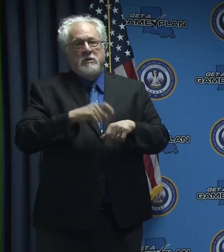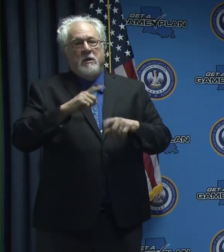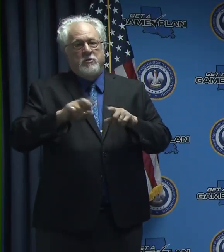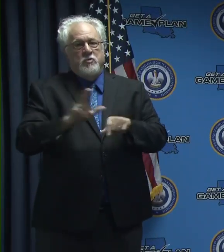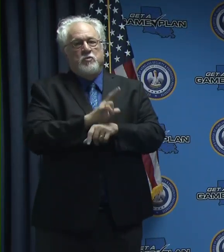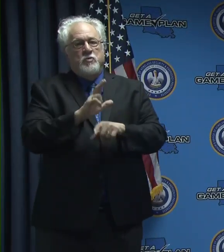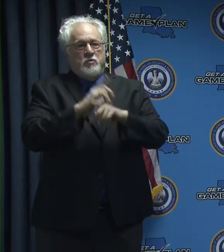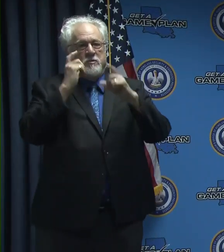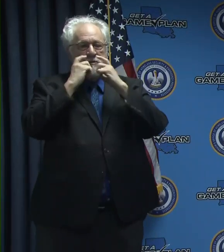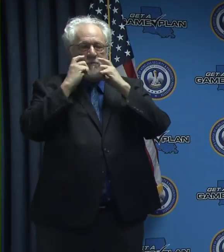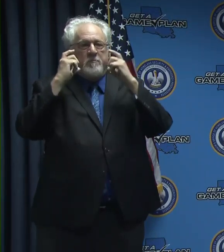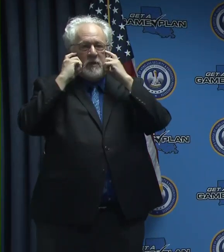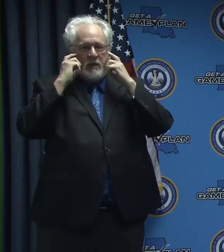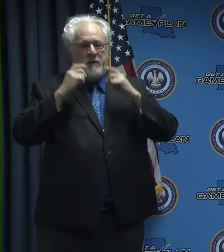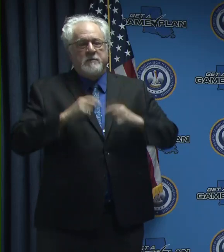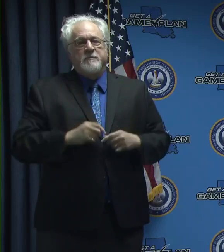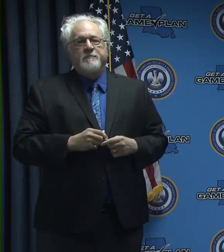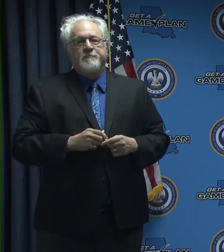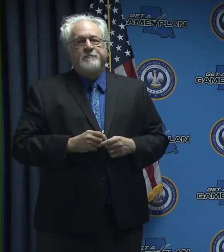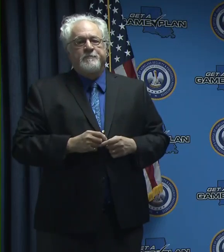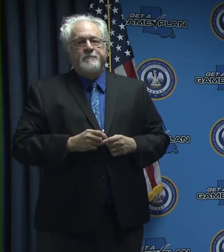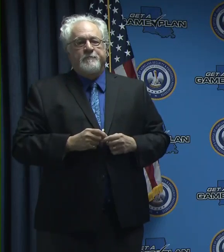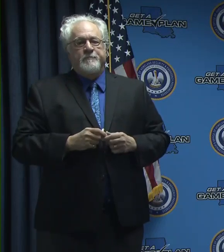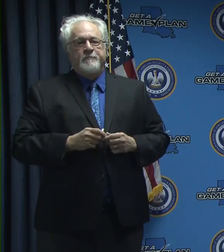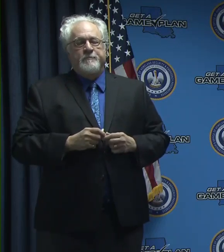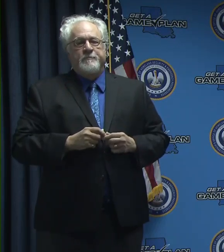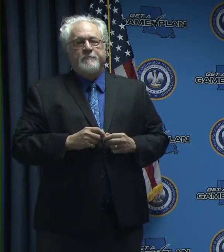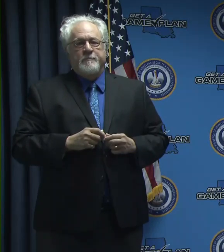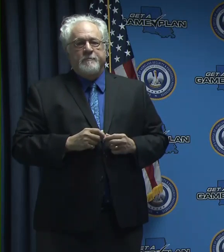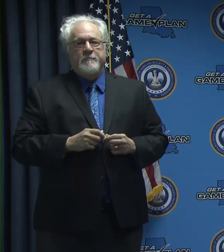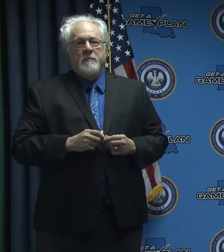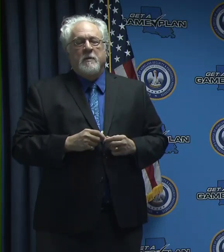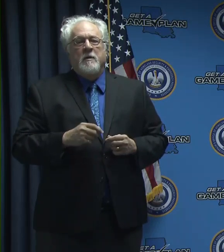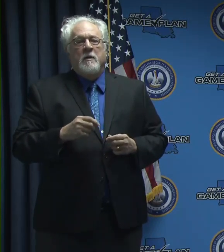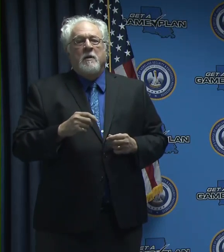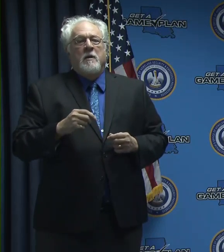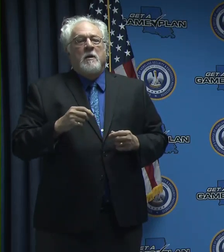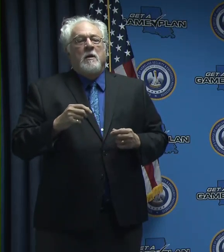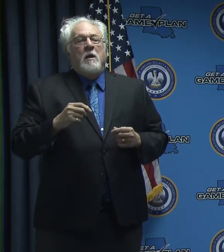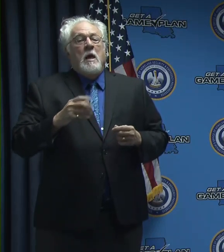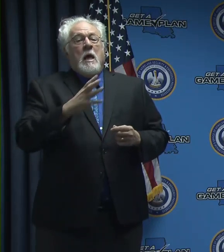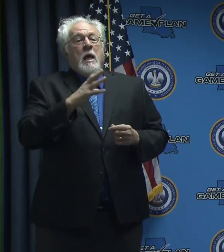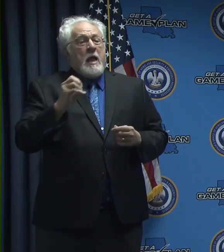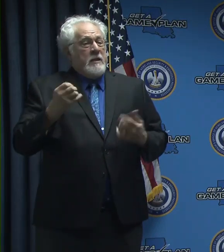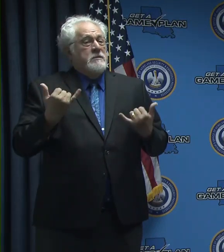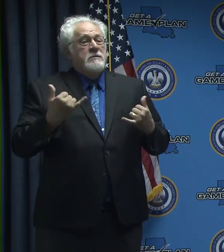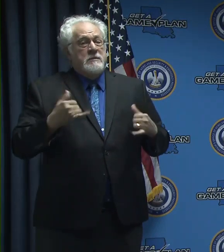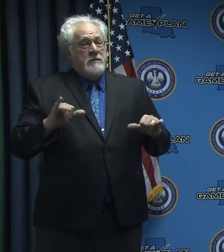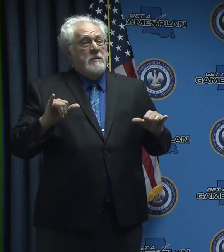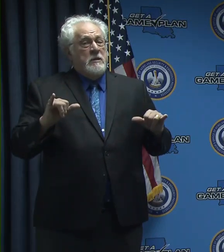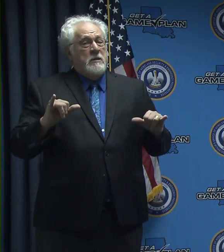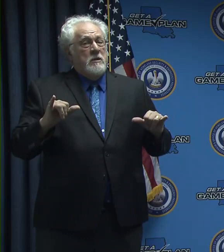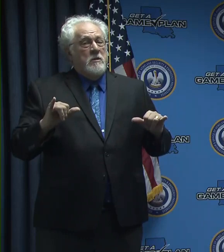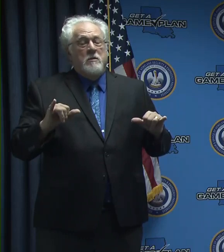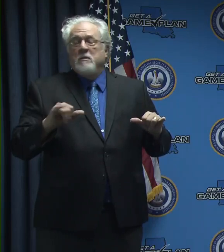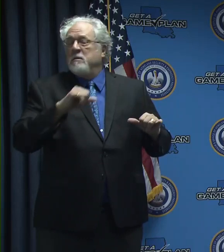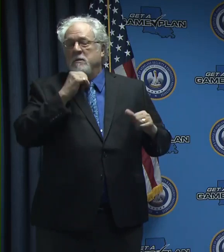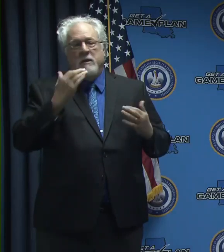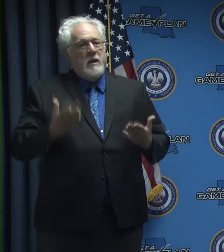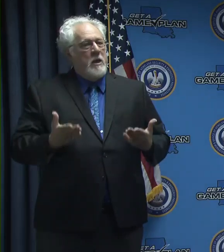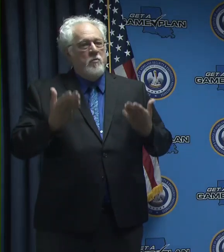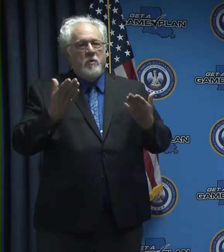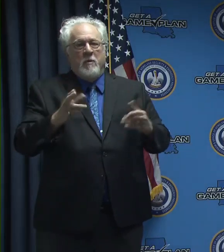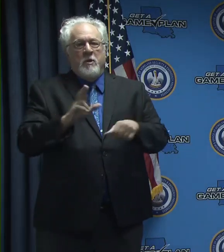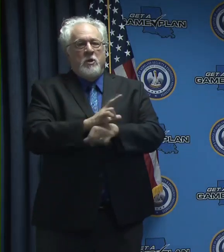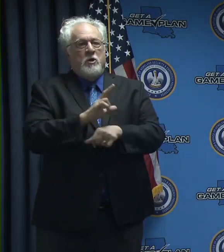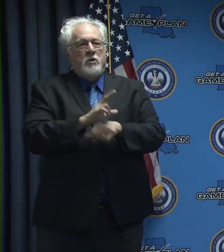scenario under which you would want to have a mask on. And it is still not recommended that you